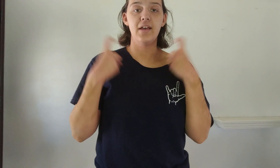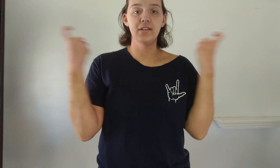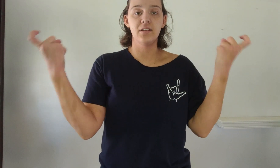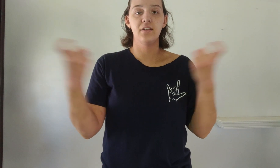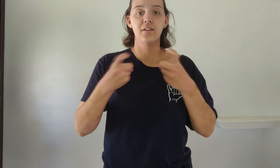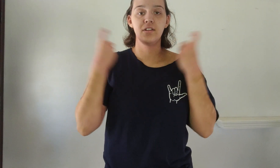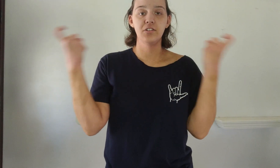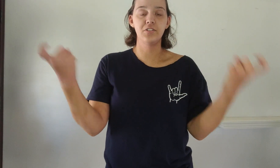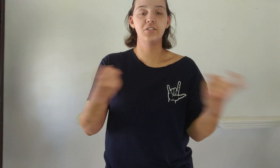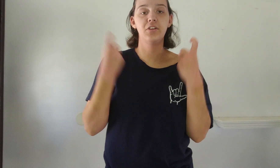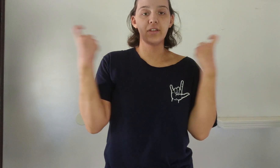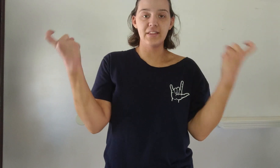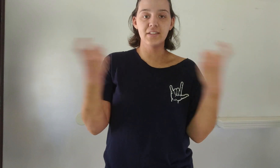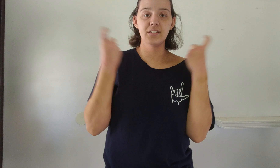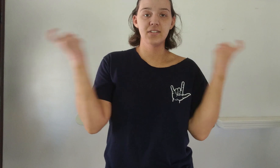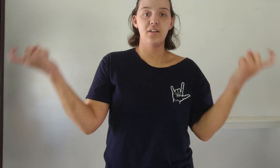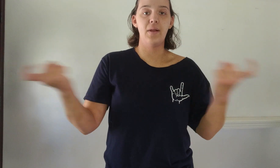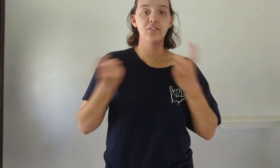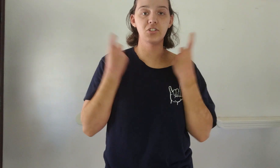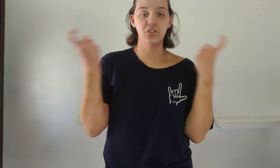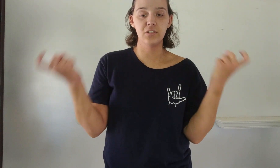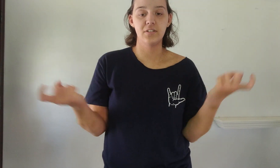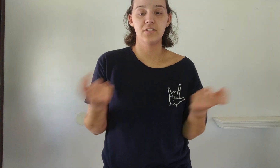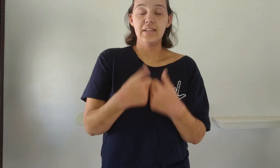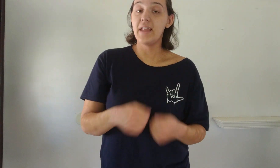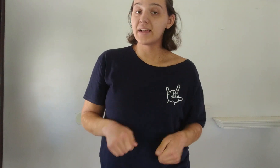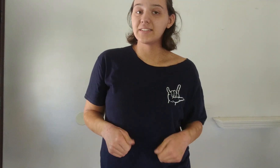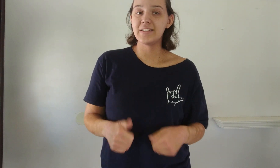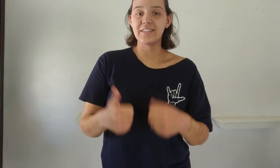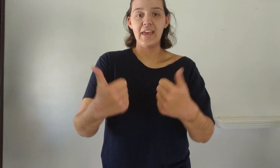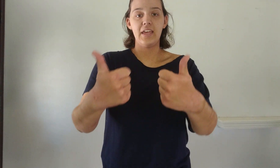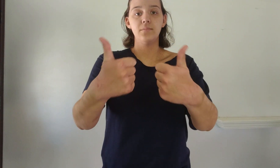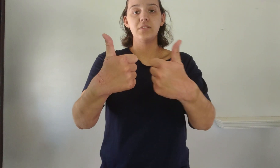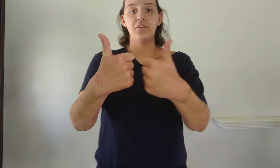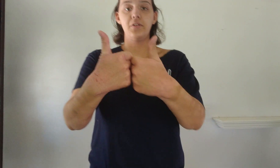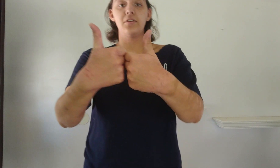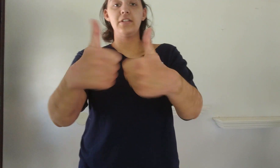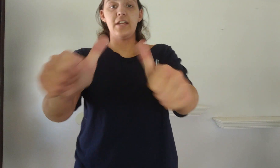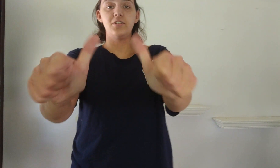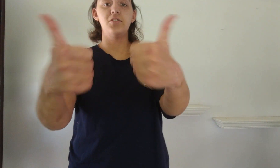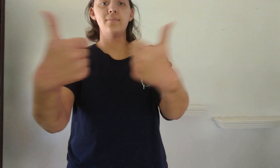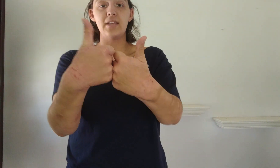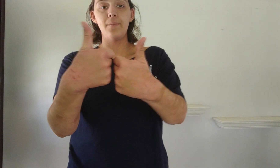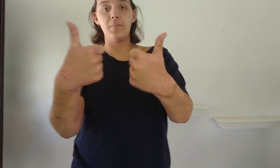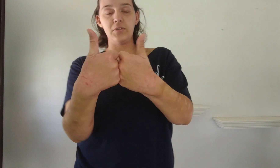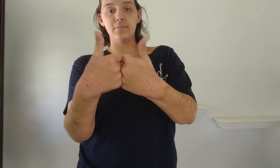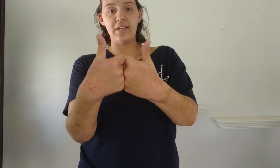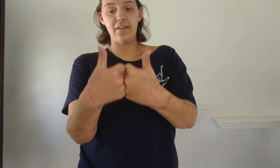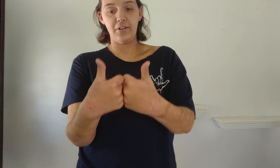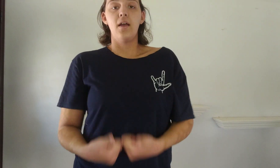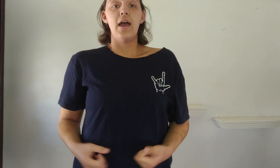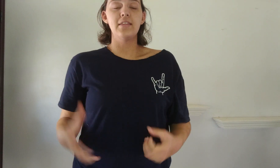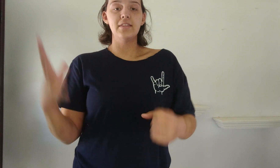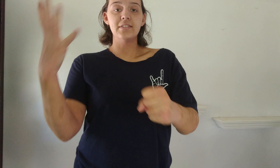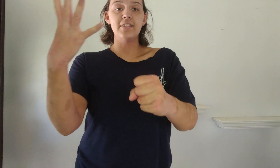and just go like this around your shoulders. Next is game. So you're going to take 2 thumbs up and put them together. And then this is